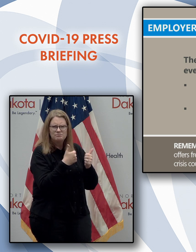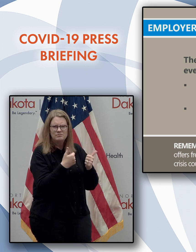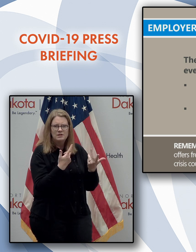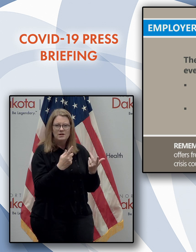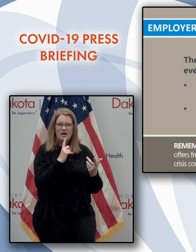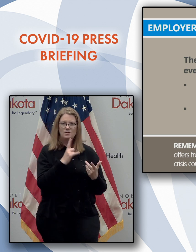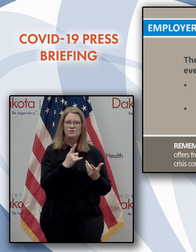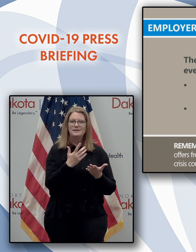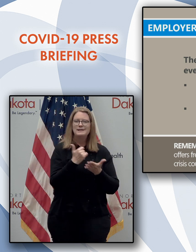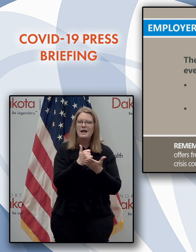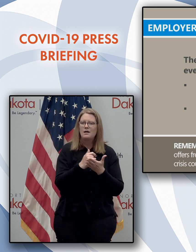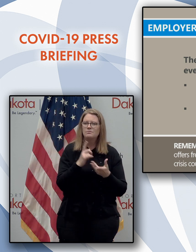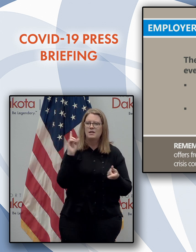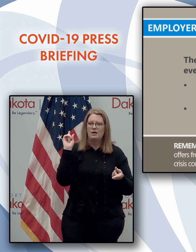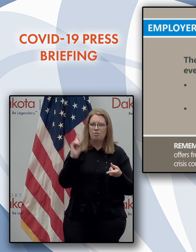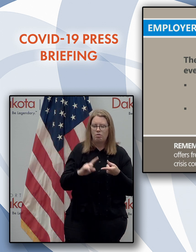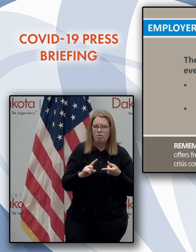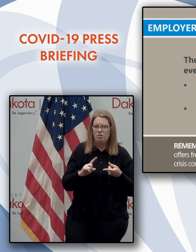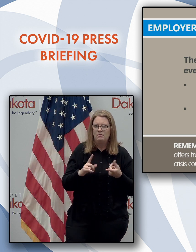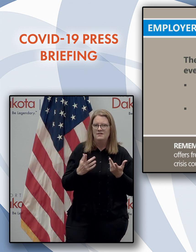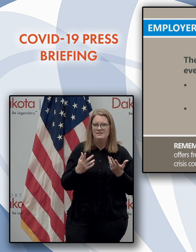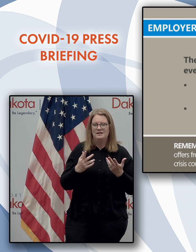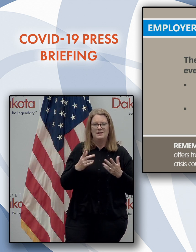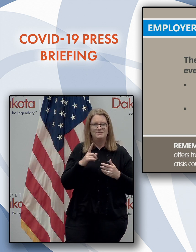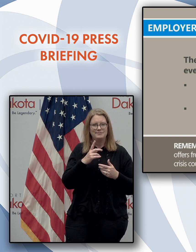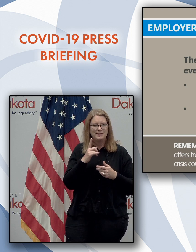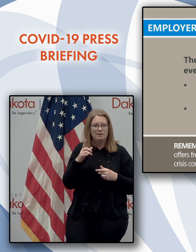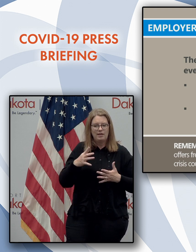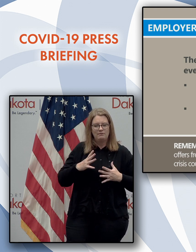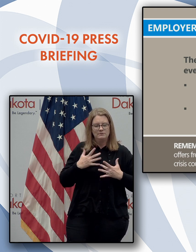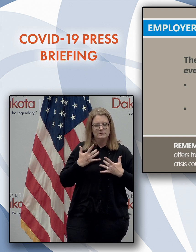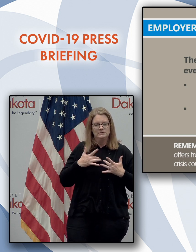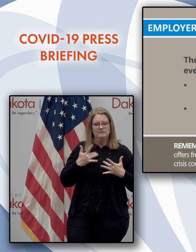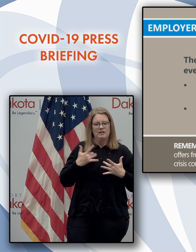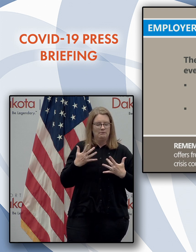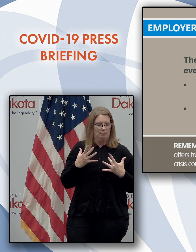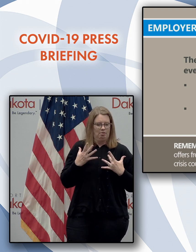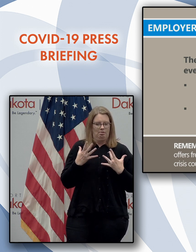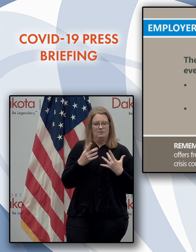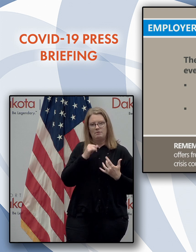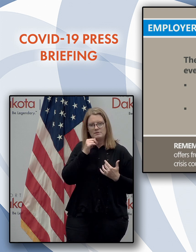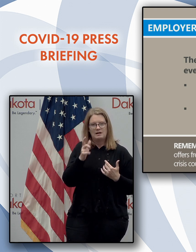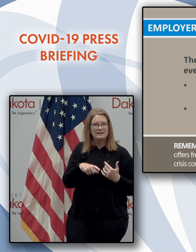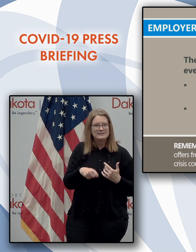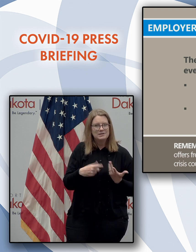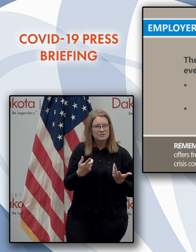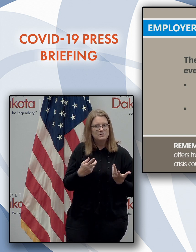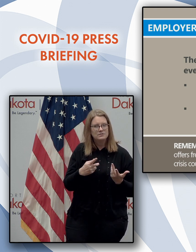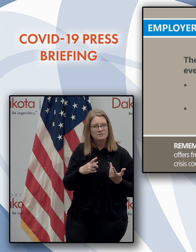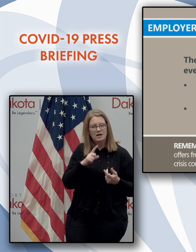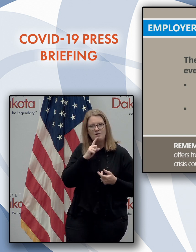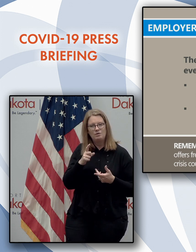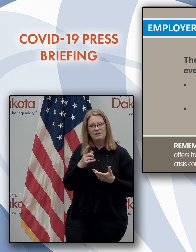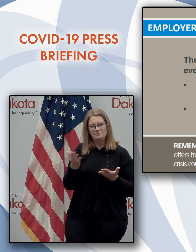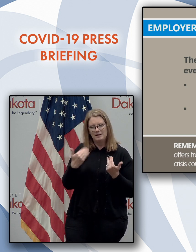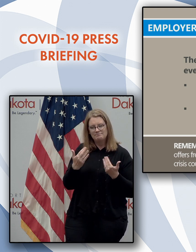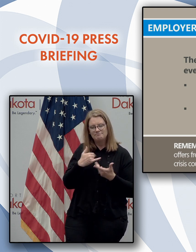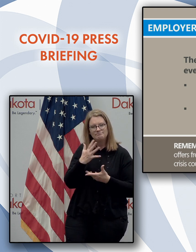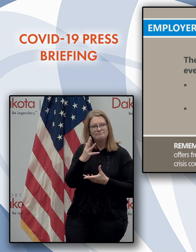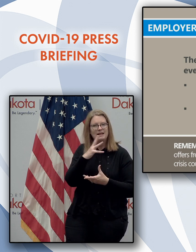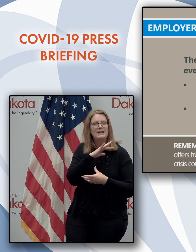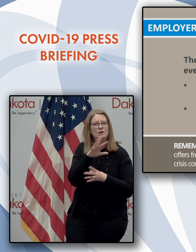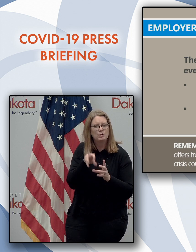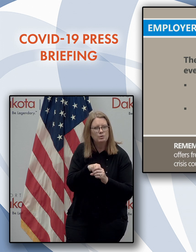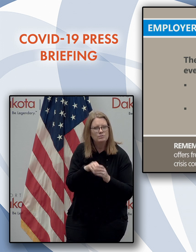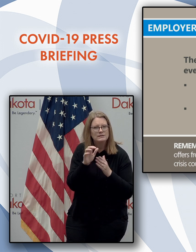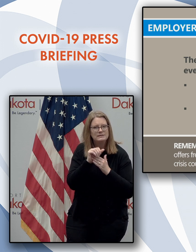reduce unnecessary anxiety. And even during a time of crisis, it's important to recognize and engage staff. If you're